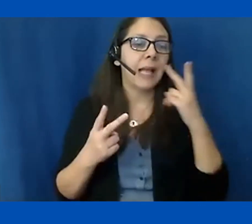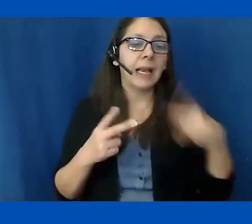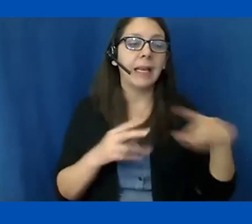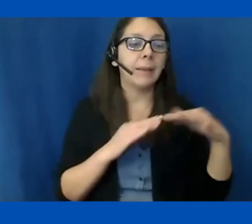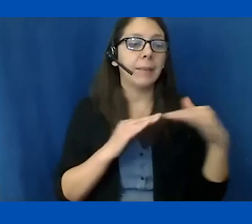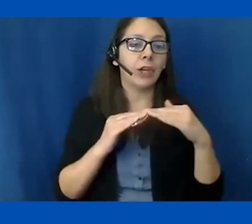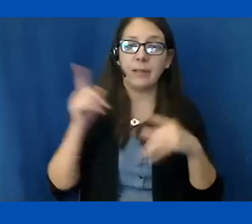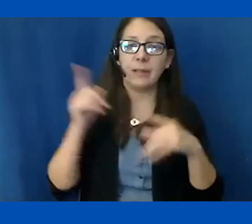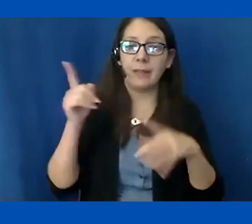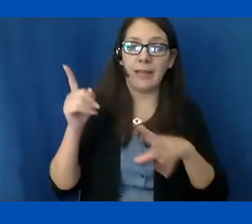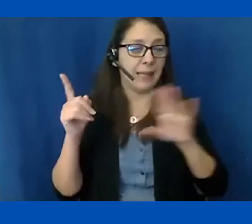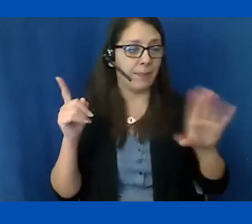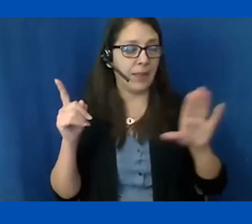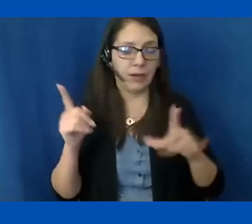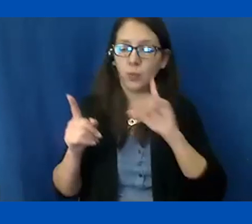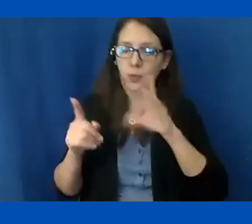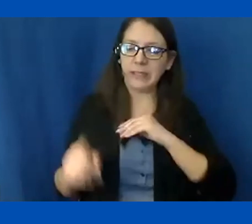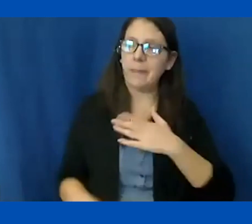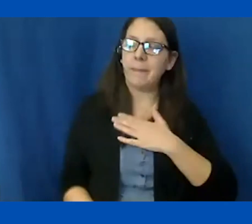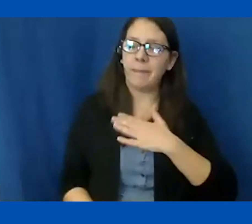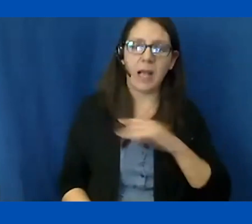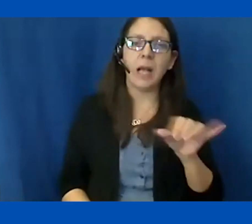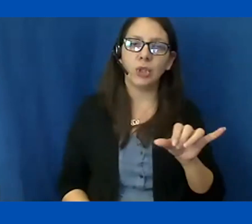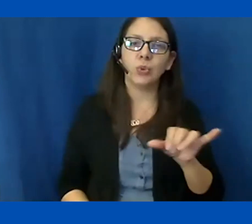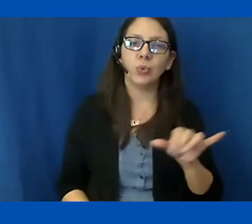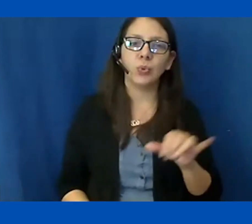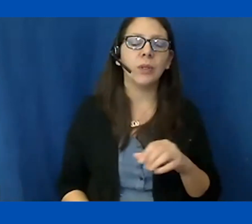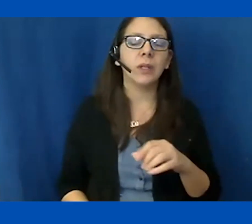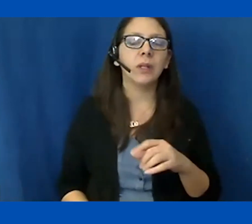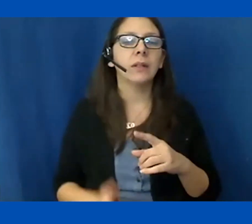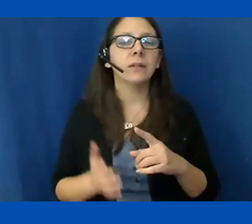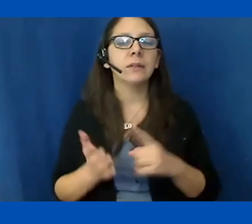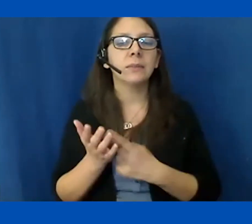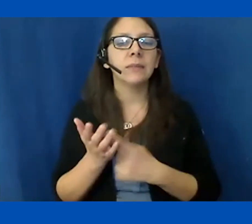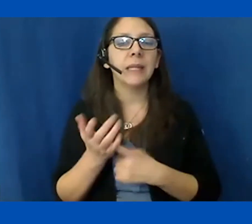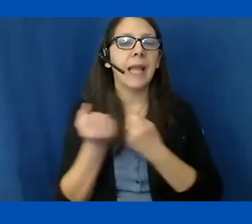sometimes for me, advocacy has been a little more on the people's side, but